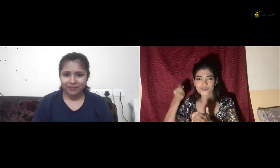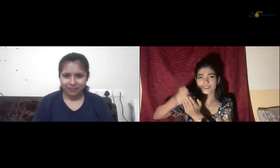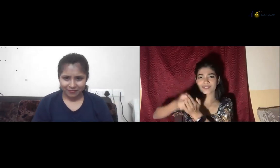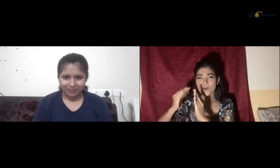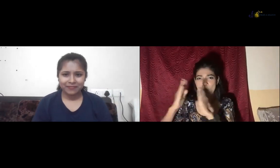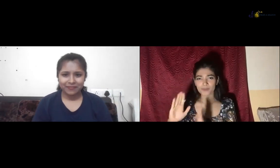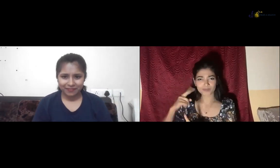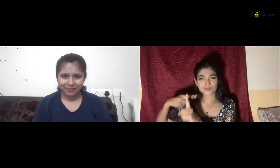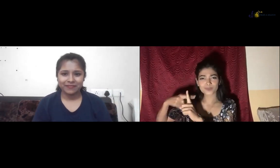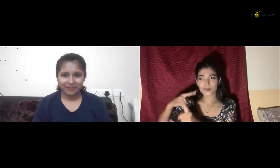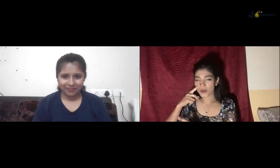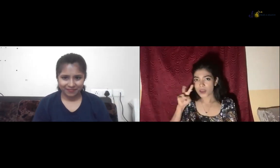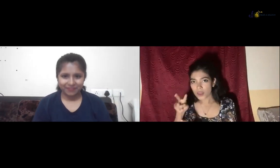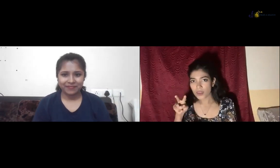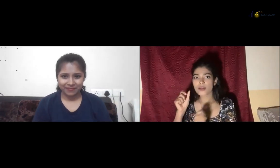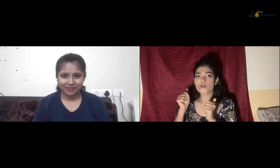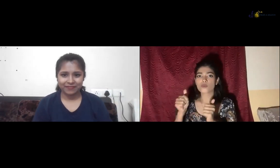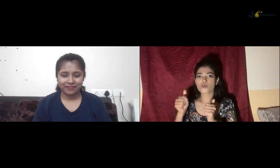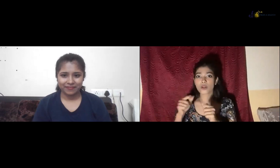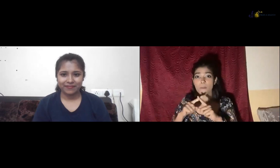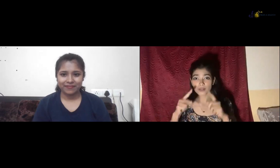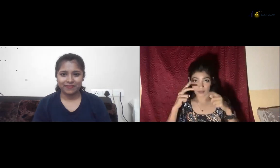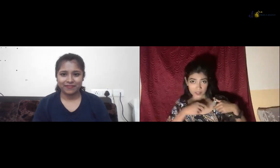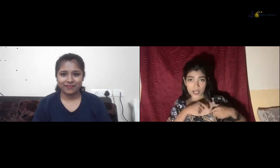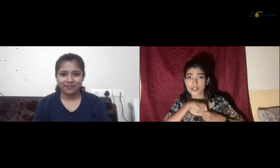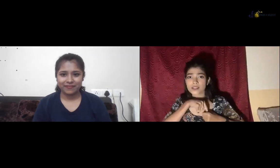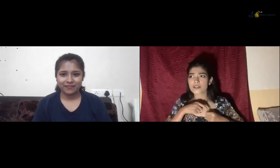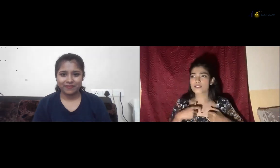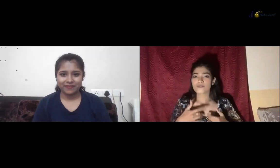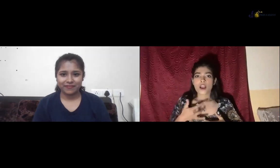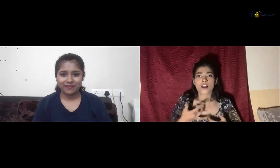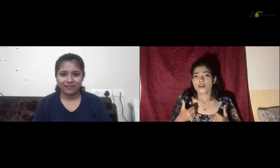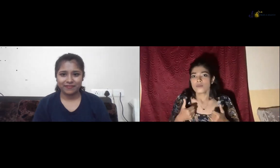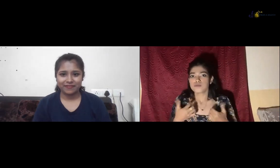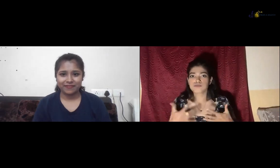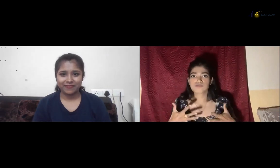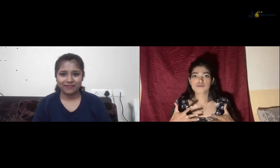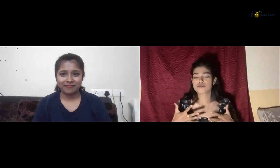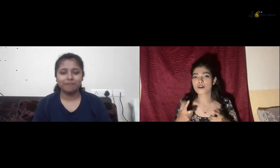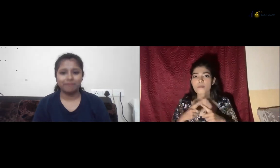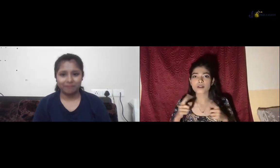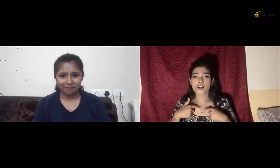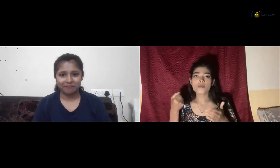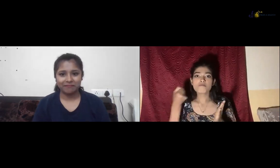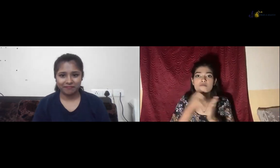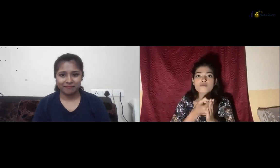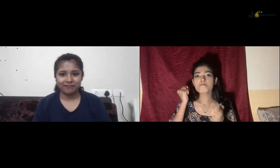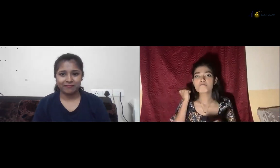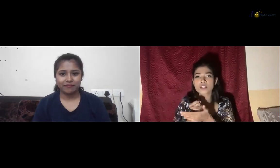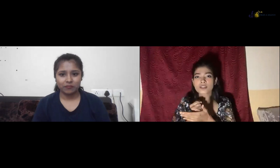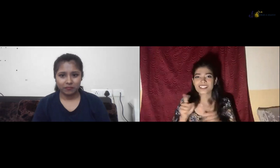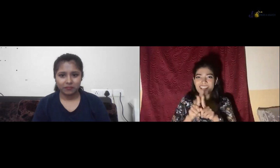mother, "Don't worry, I can reach home," and she felt good because inside I